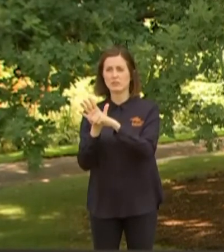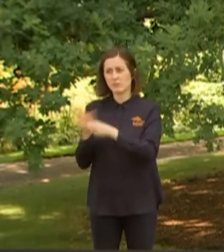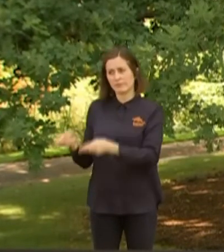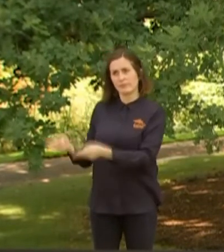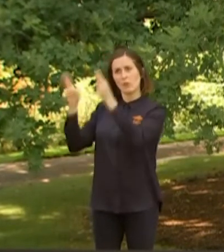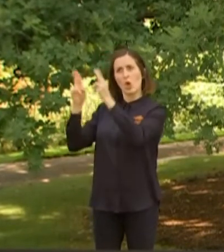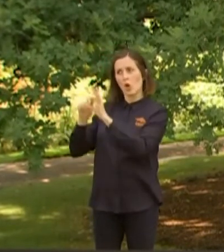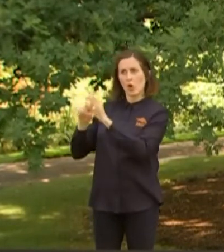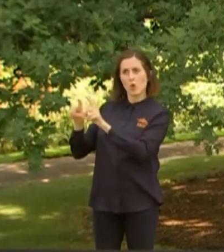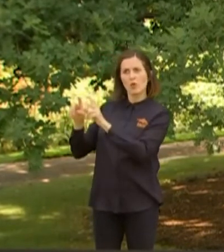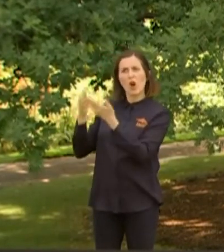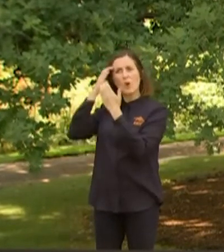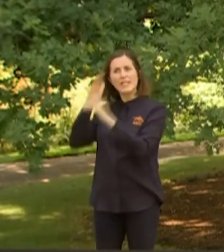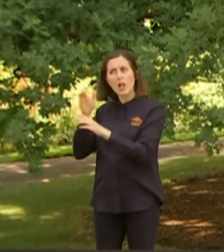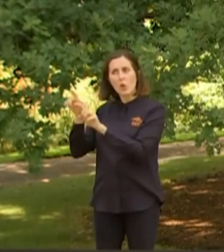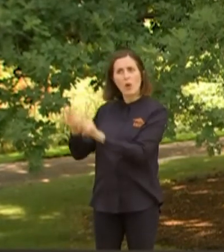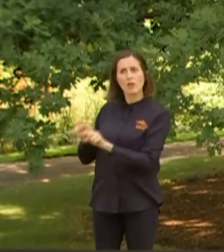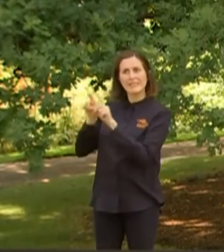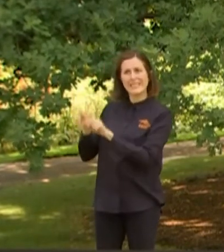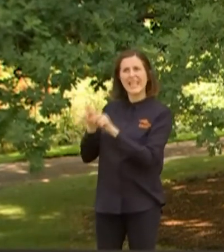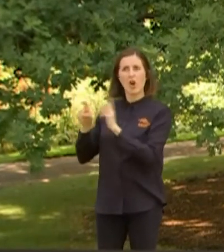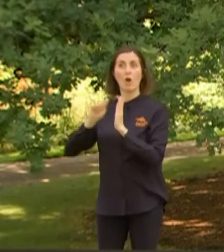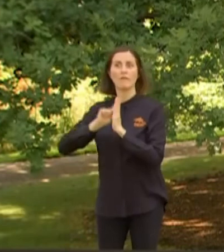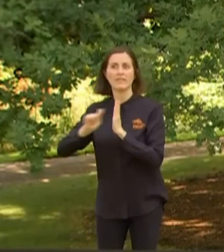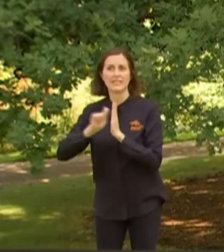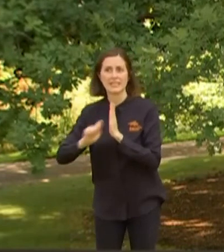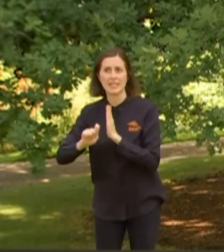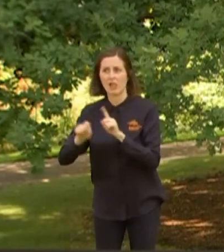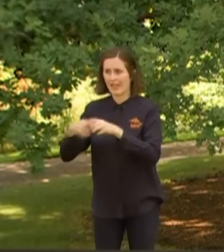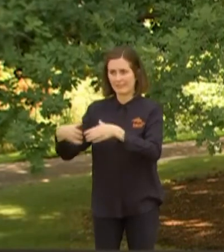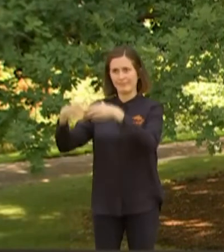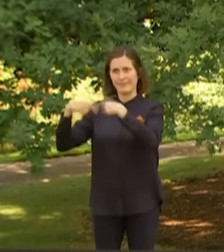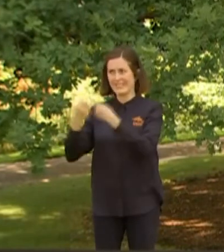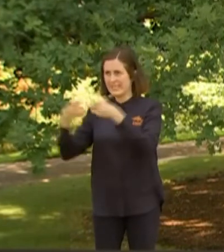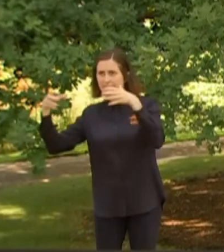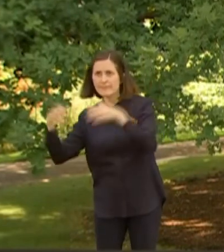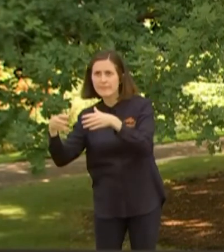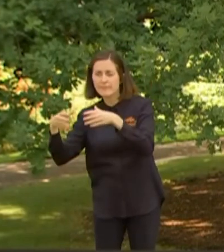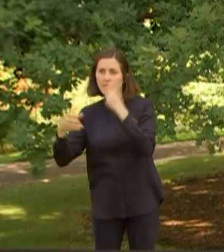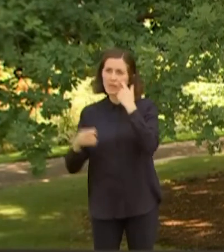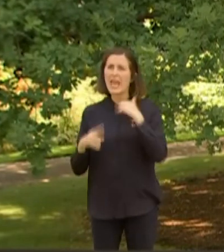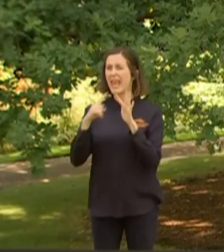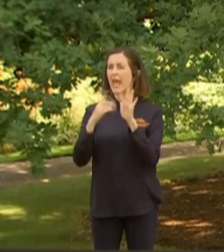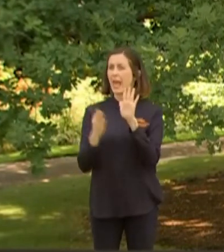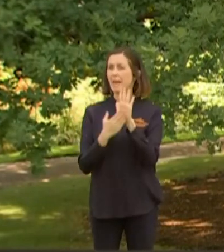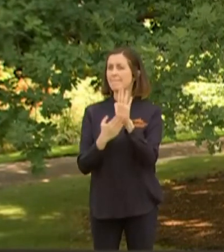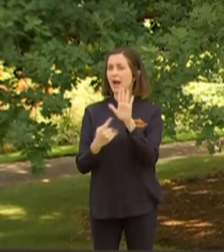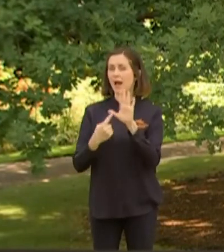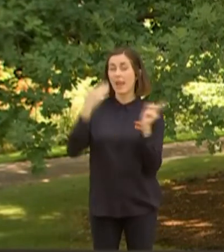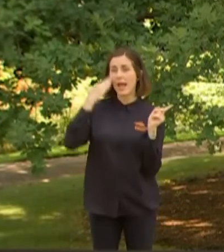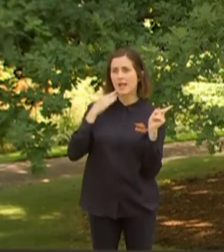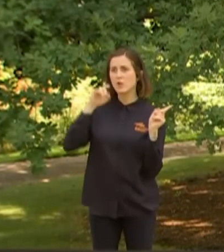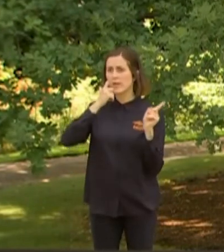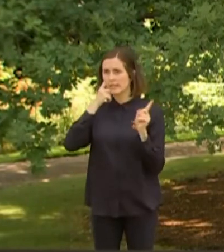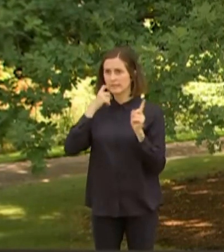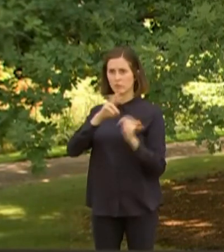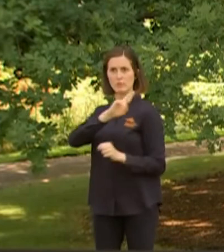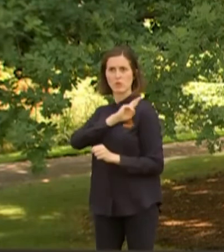commissioner of that specific single-purpose vehicle, one administrative entity that has no